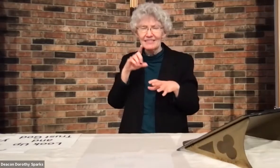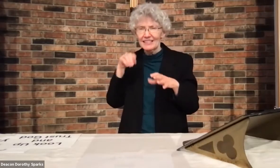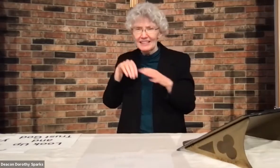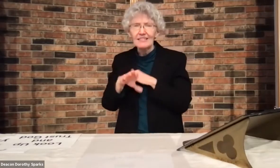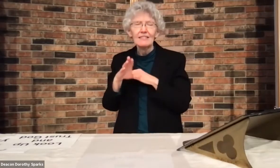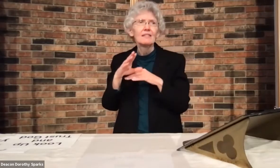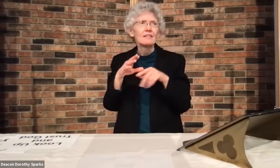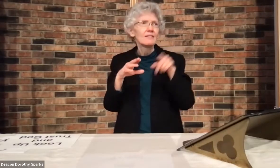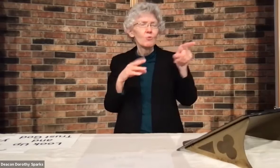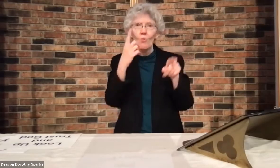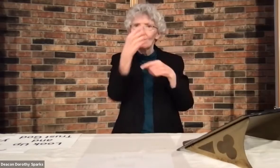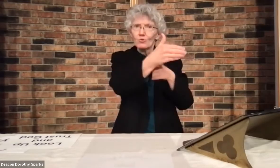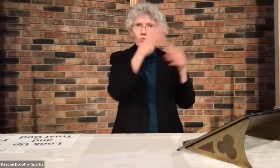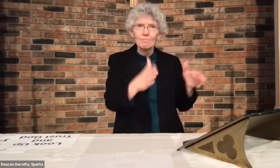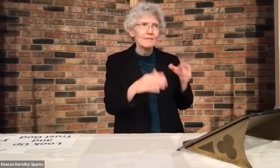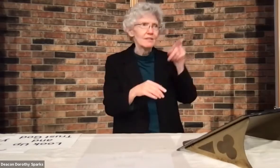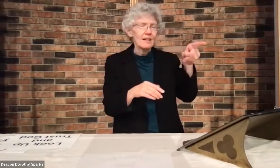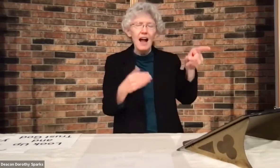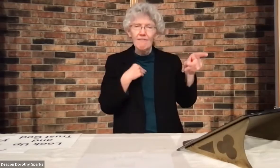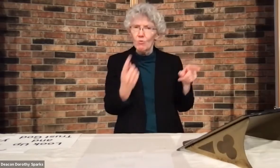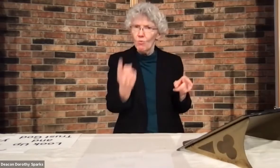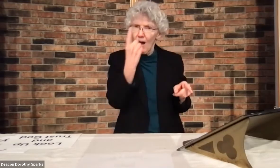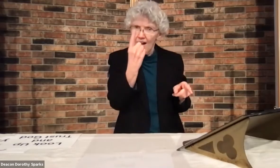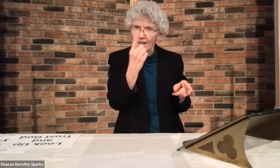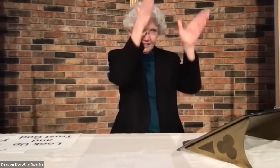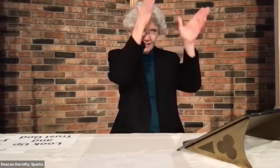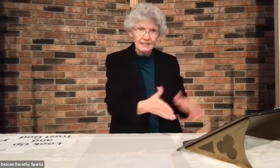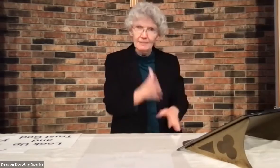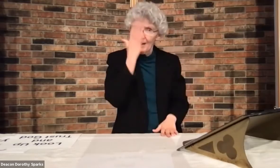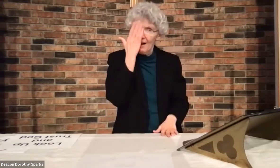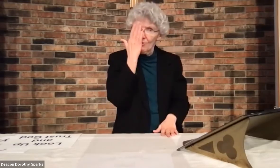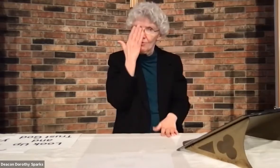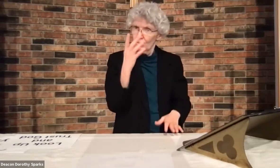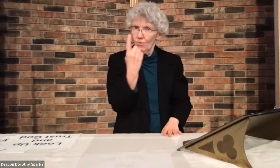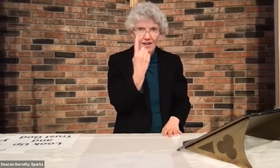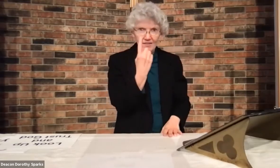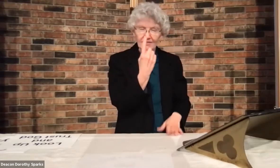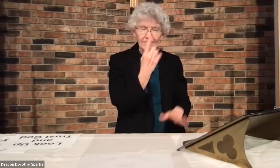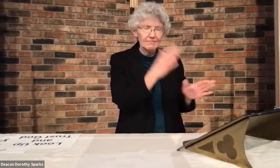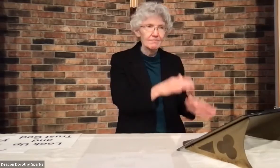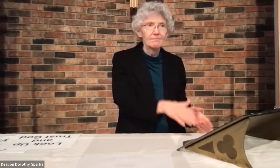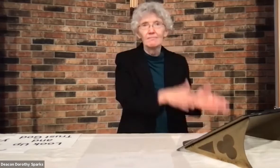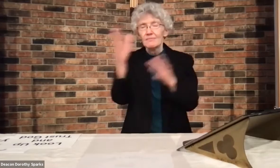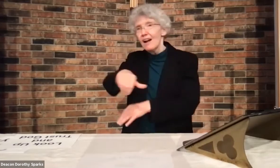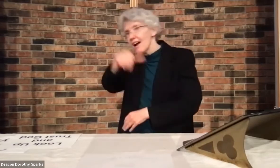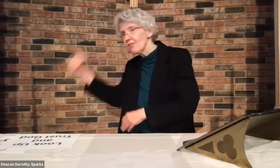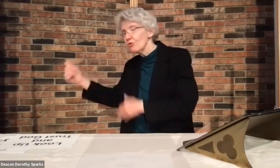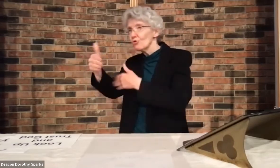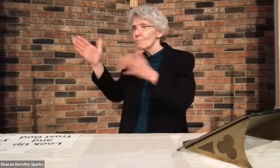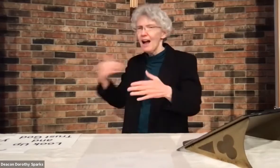this piece of clothing into the fitting room. Now, if there was one fitting room that had only one mirror inside